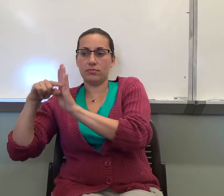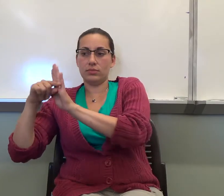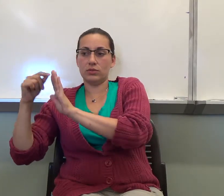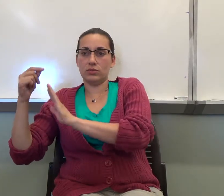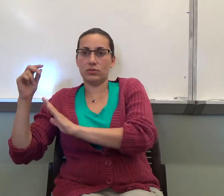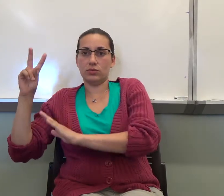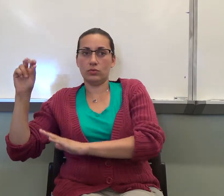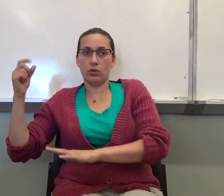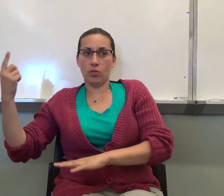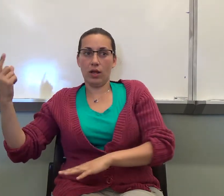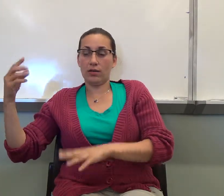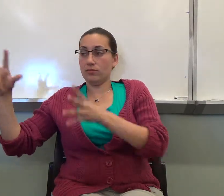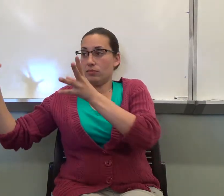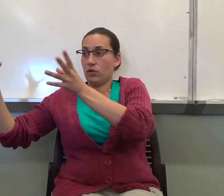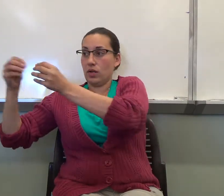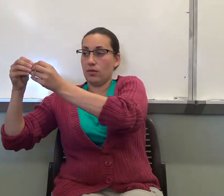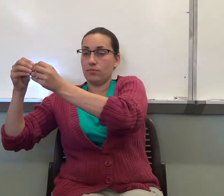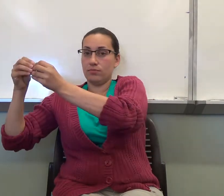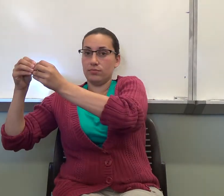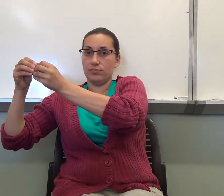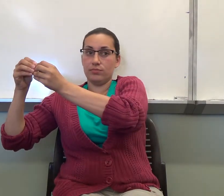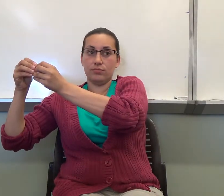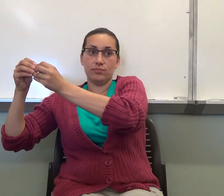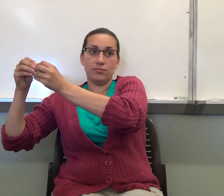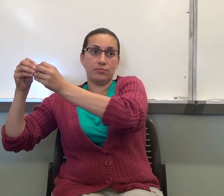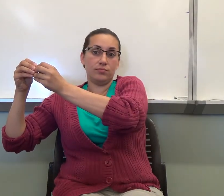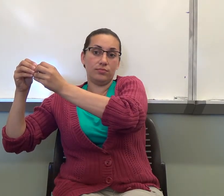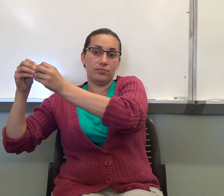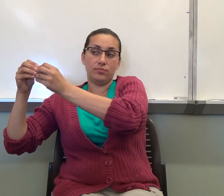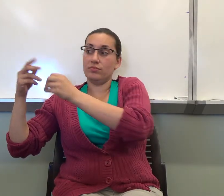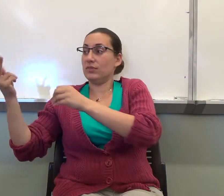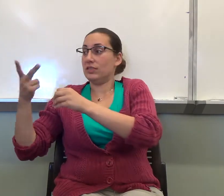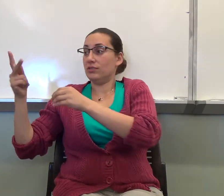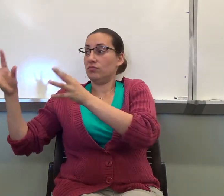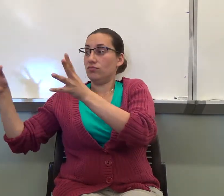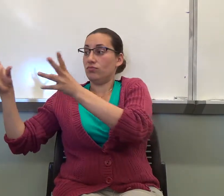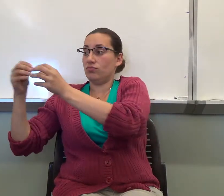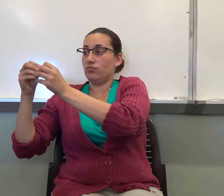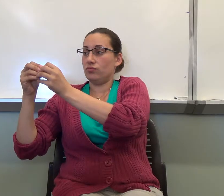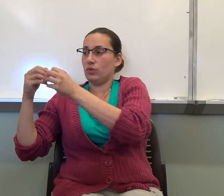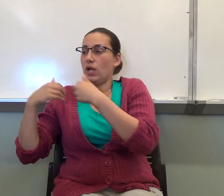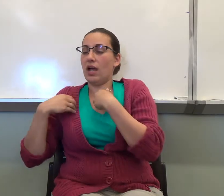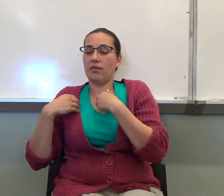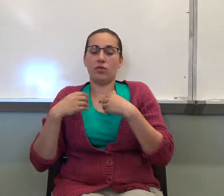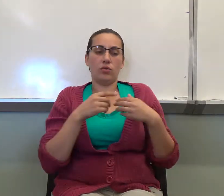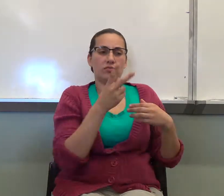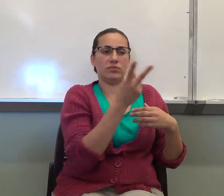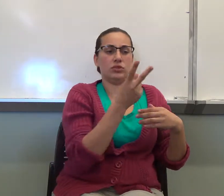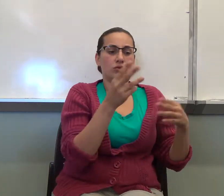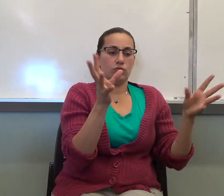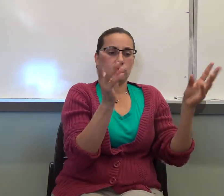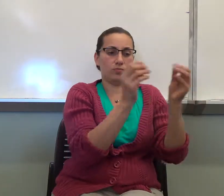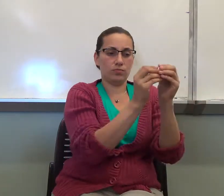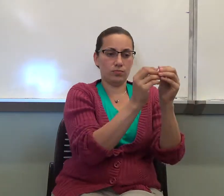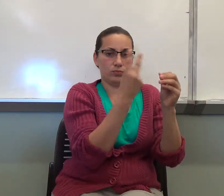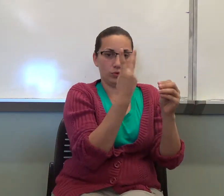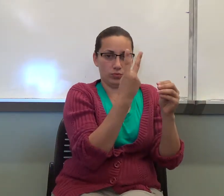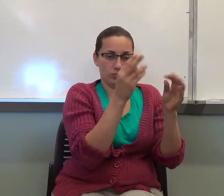constant. Okay, adding these two together gives you a 1.6a minus 60. And over